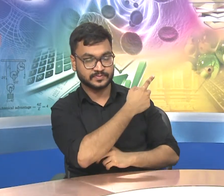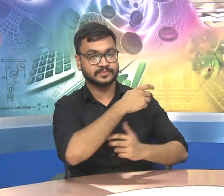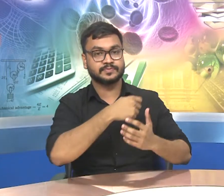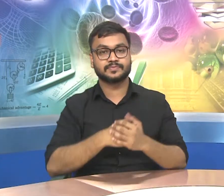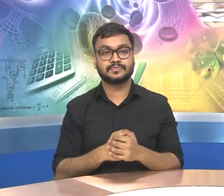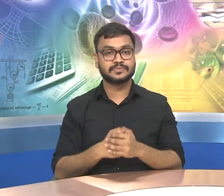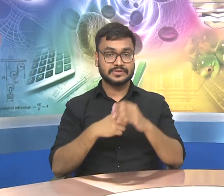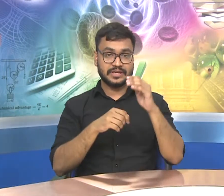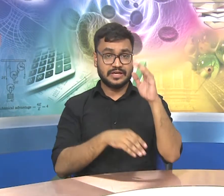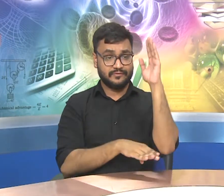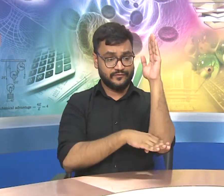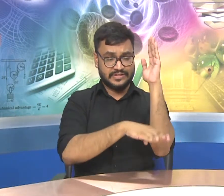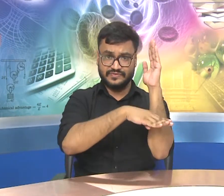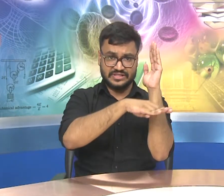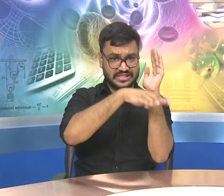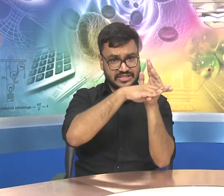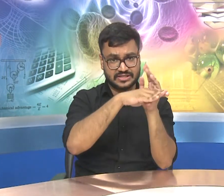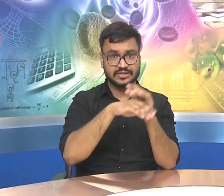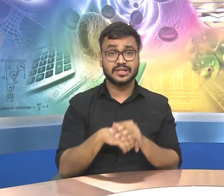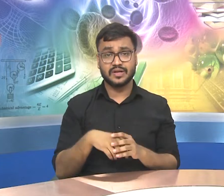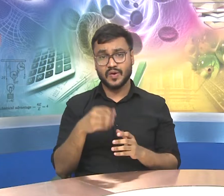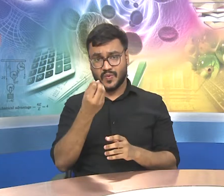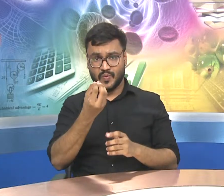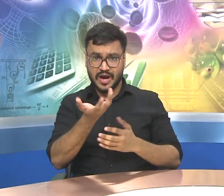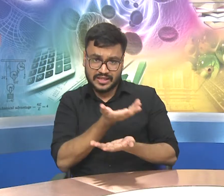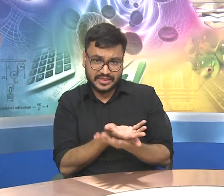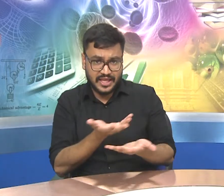Some more examples of food chain given in this slide.